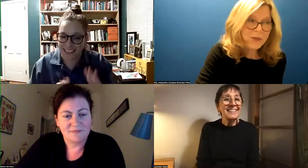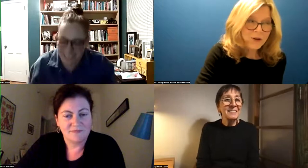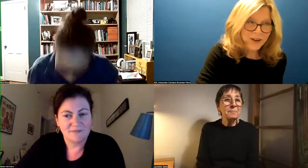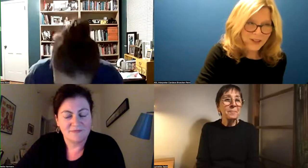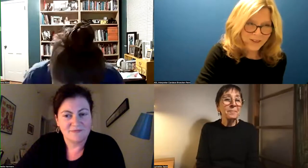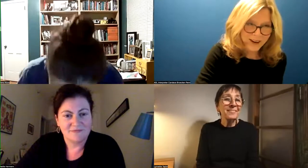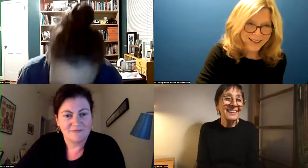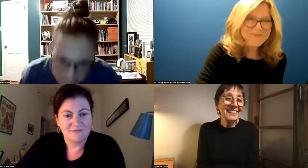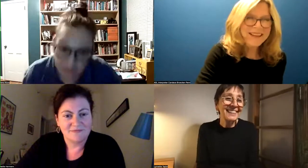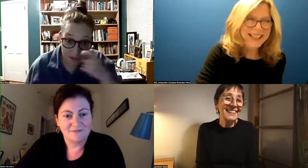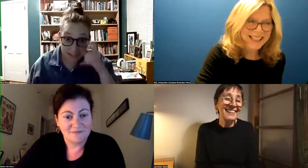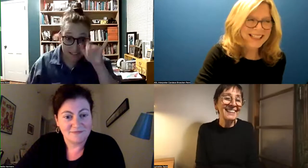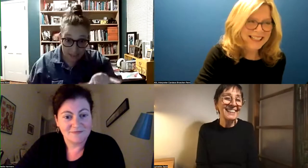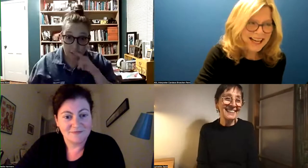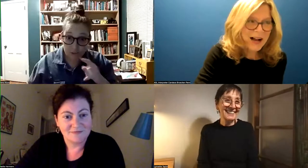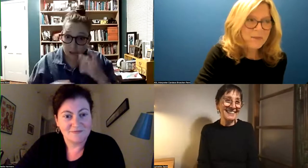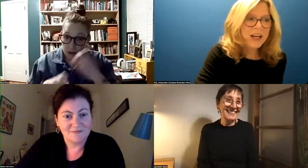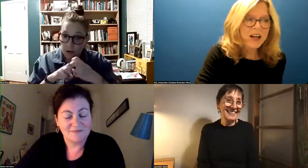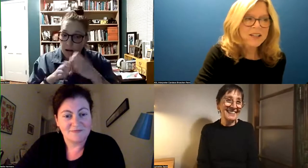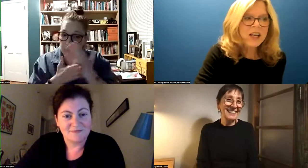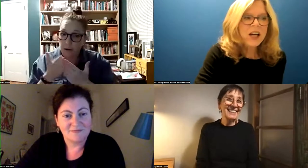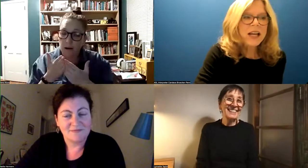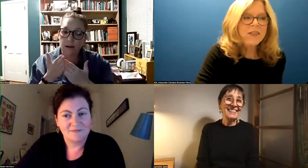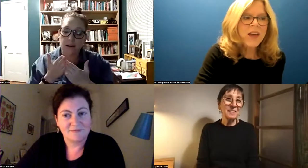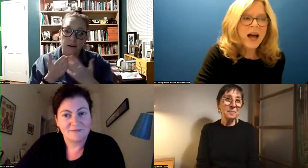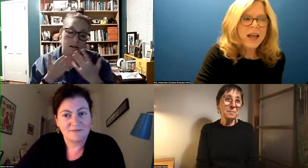I'm happy you felt that way because